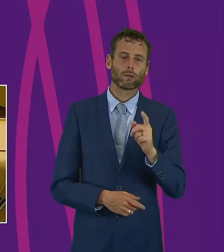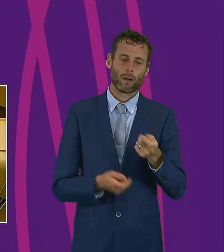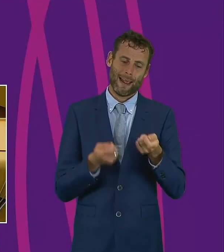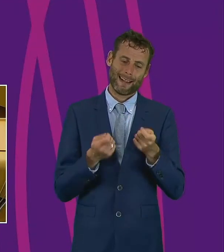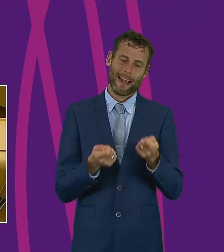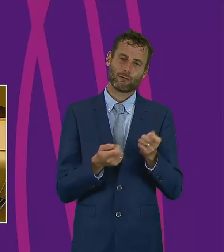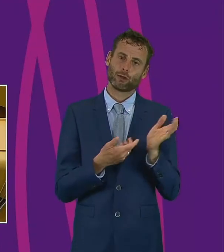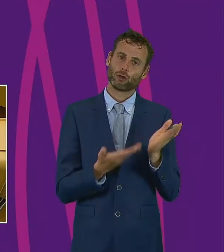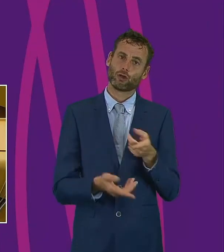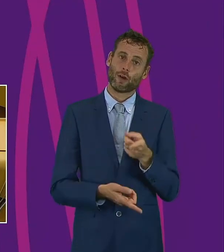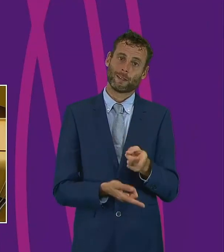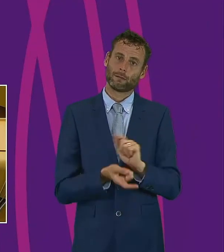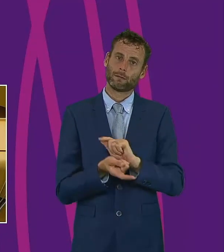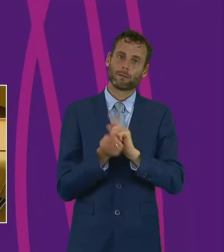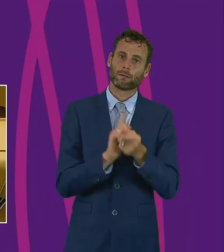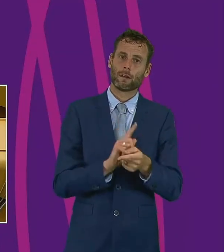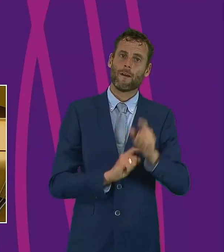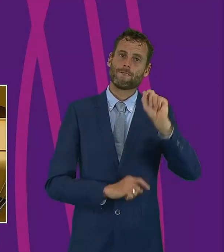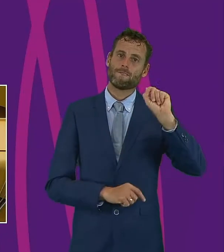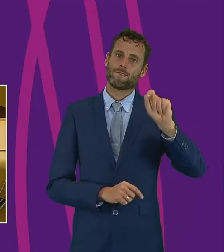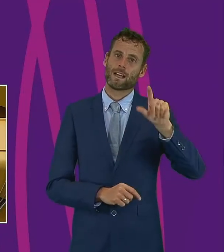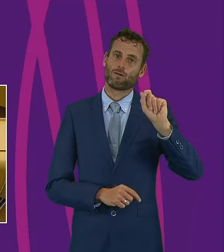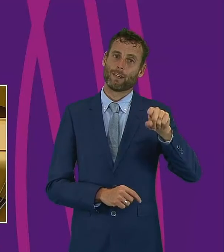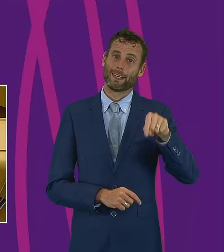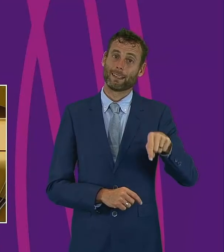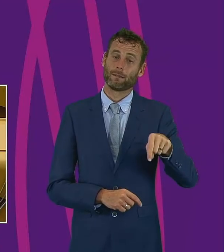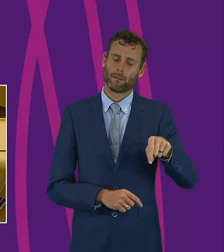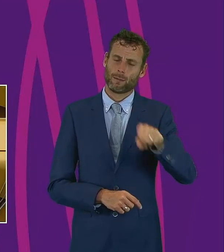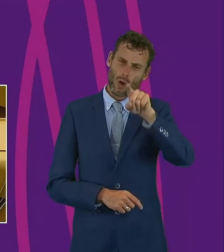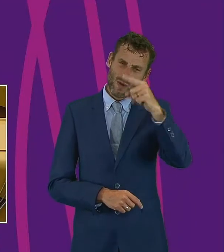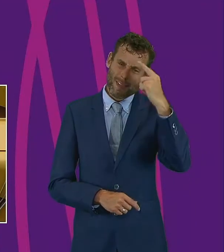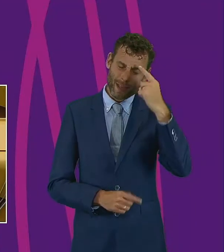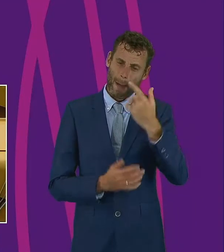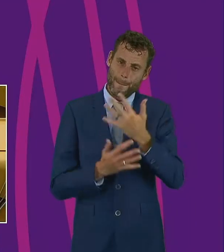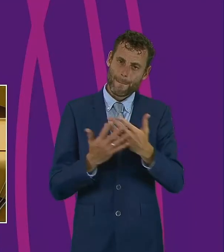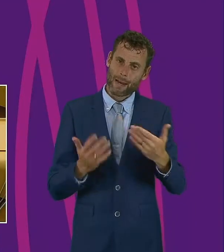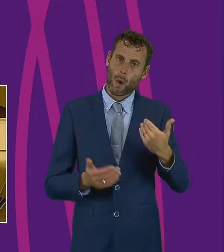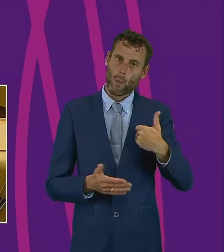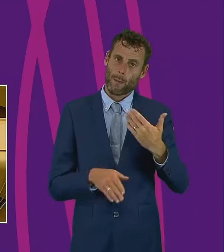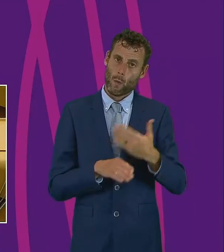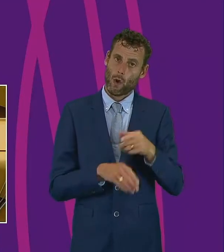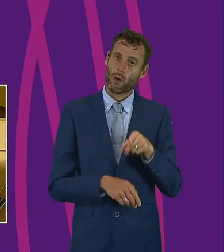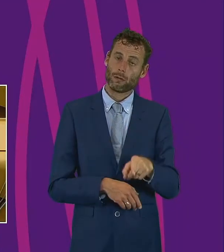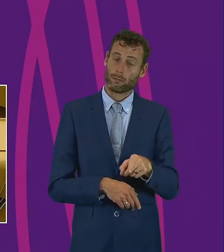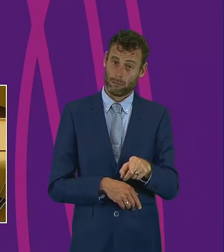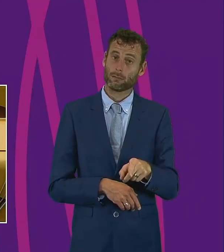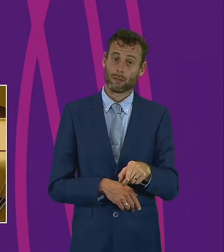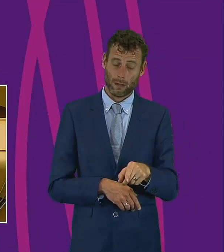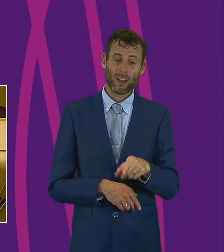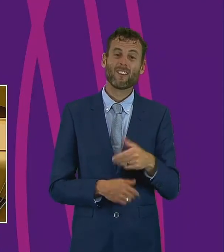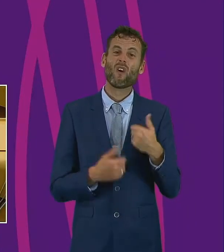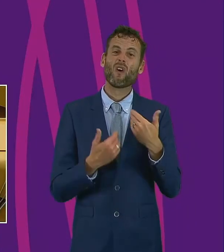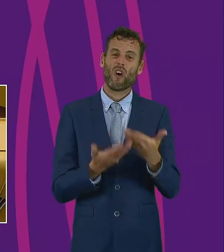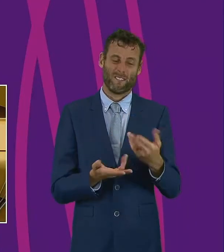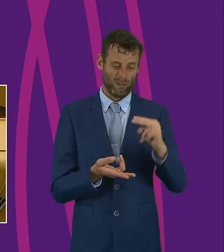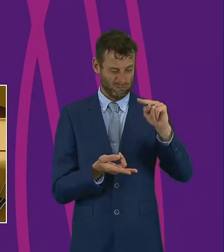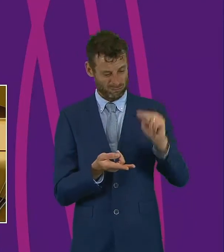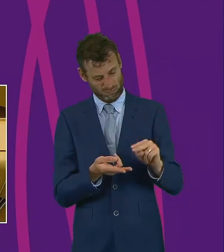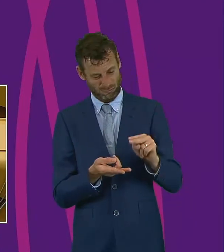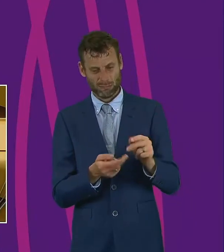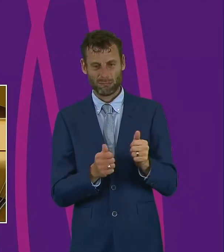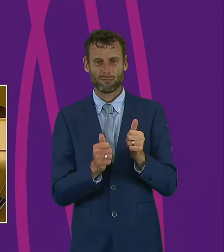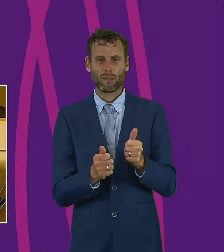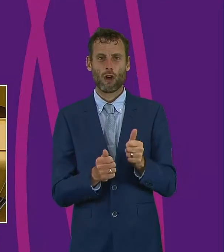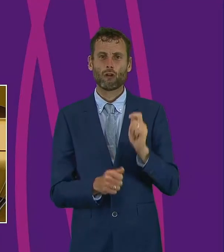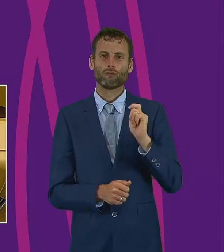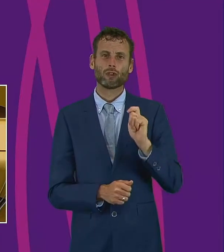This is a mainly group of women workers who are in very basic poor redundancy packages due to being run in the private